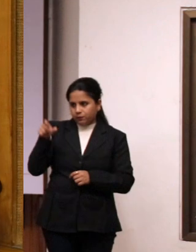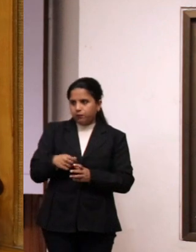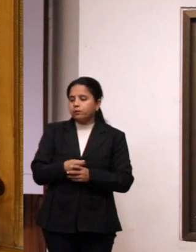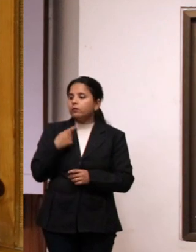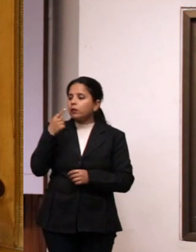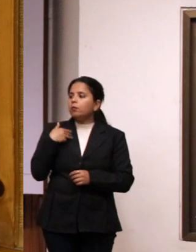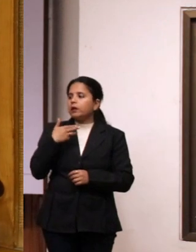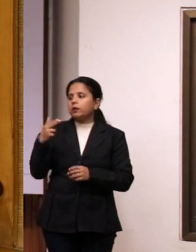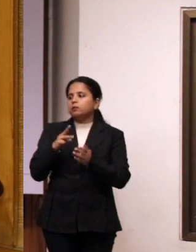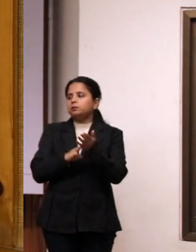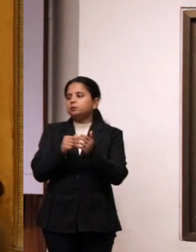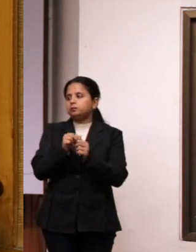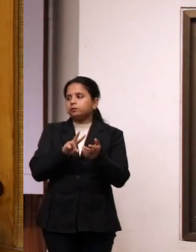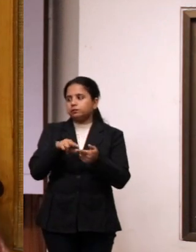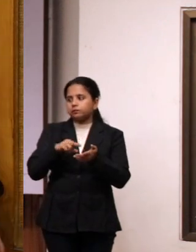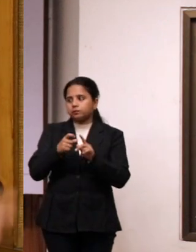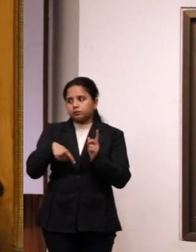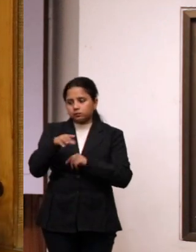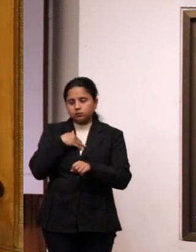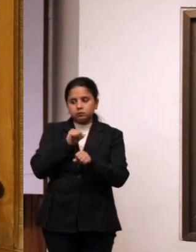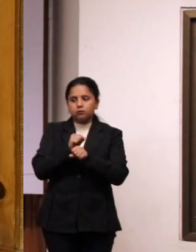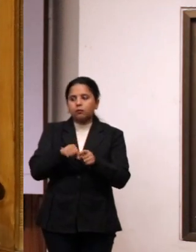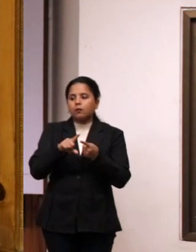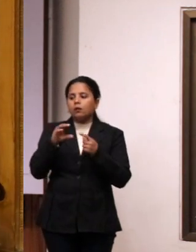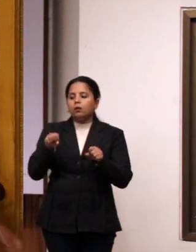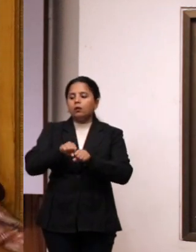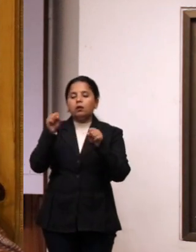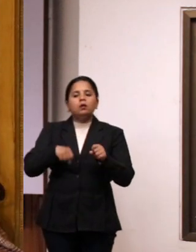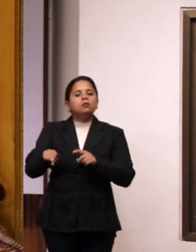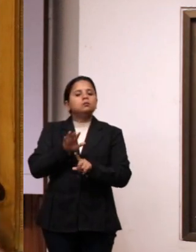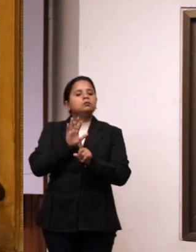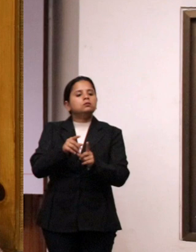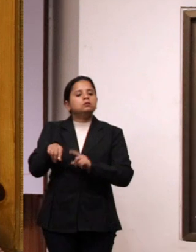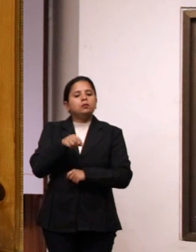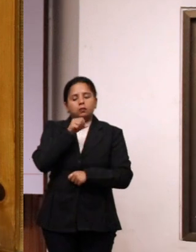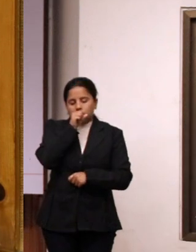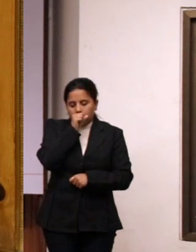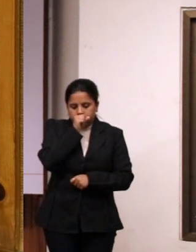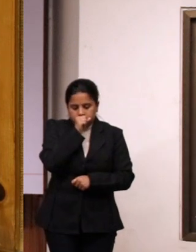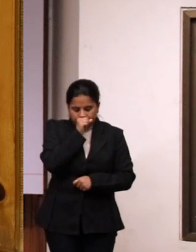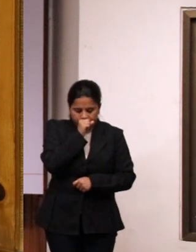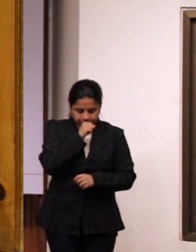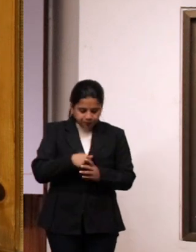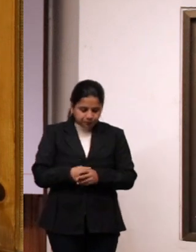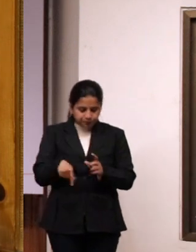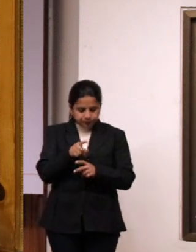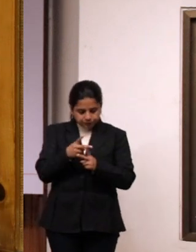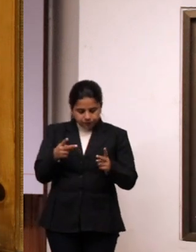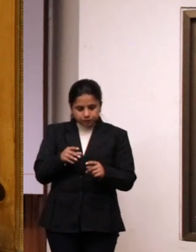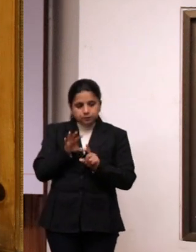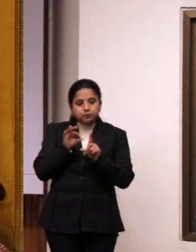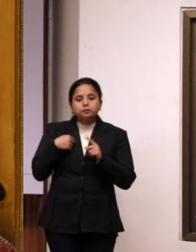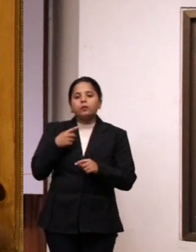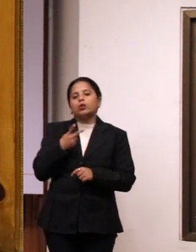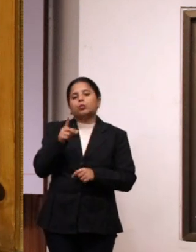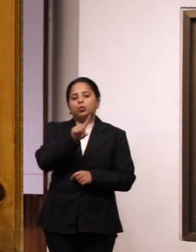My name is Manvindra. We have been working with like bringing ecosystem approach to conventional afforestation in places. So we have, I have